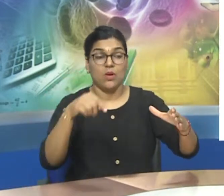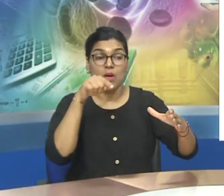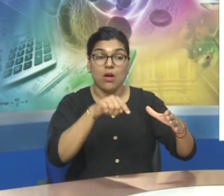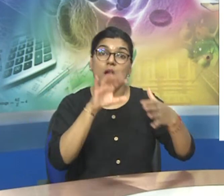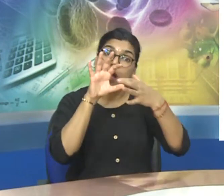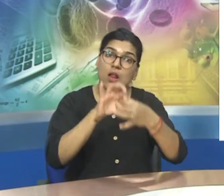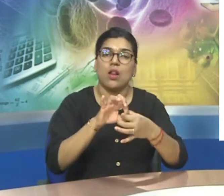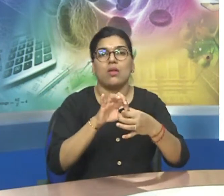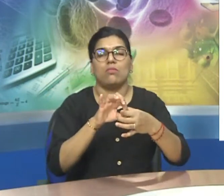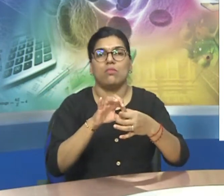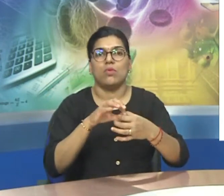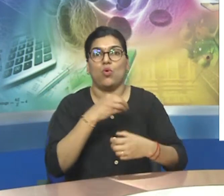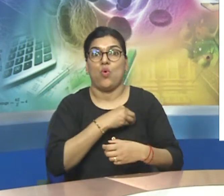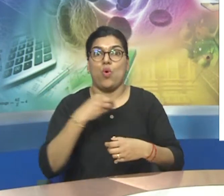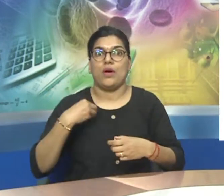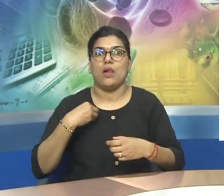Biomedical waste.